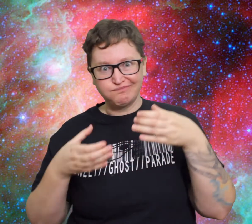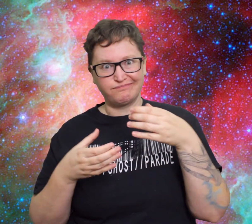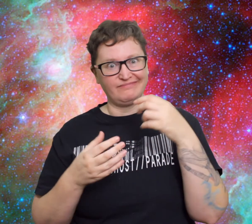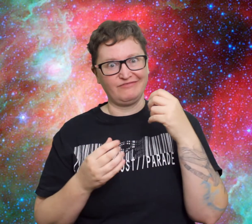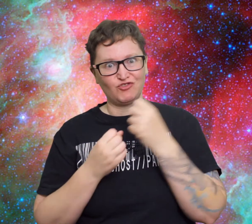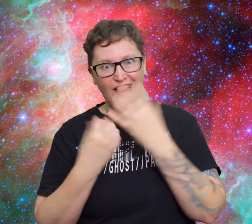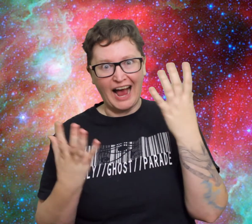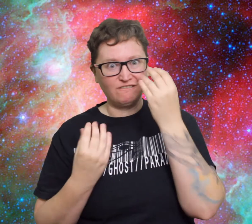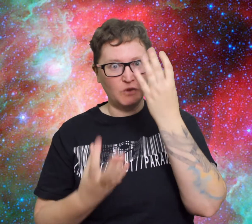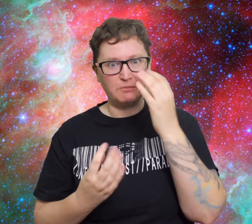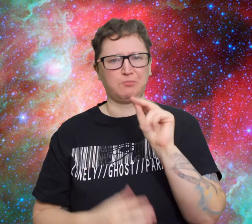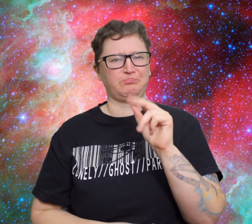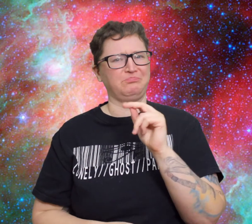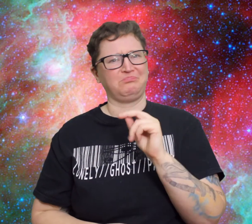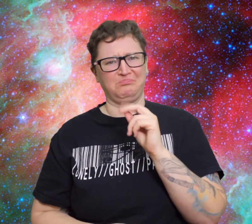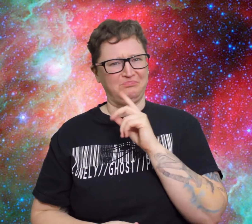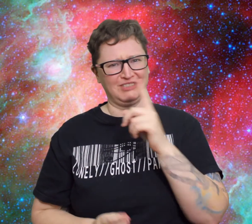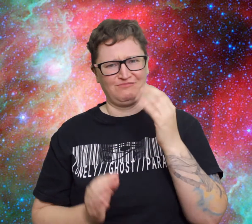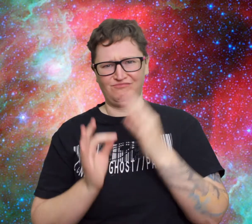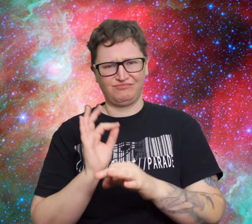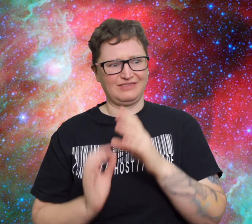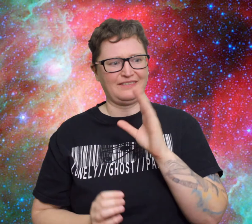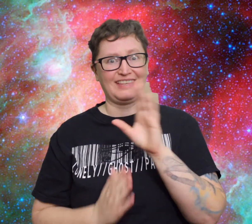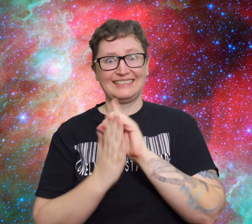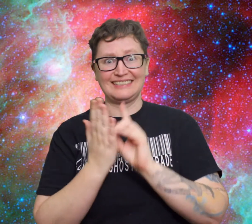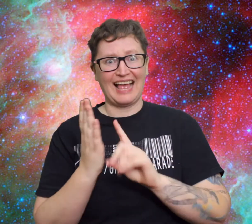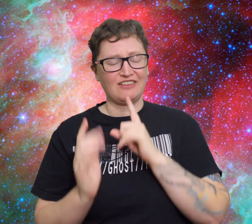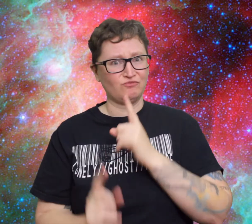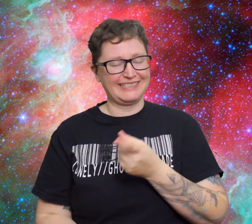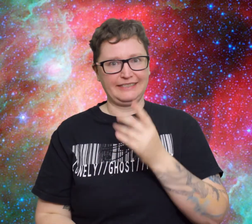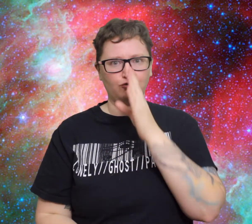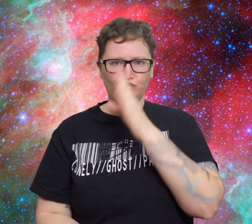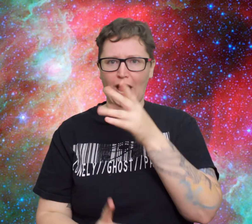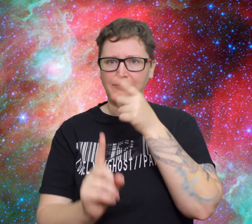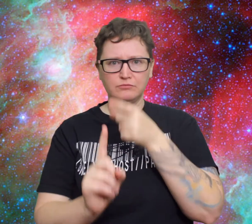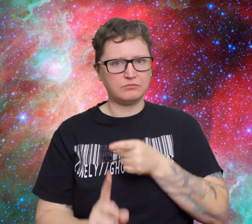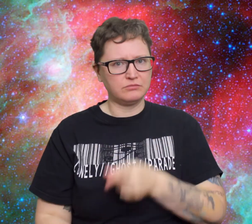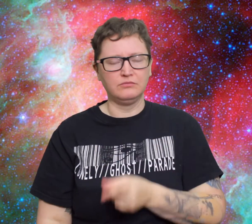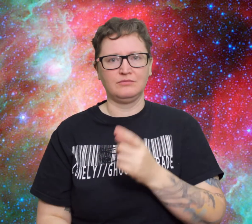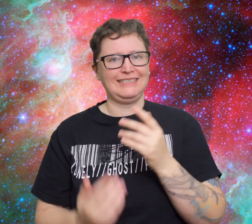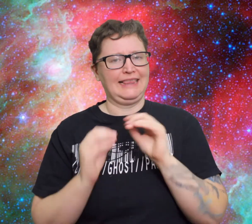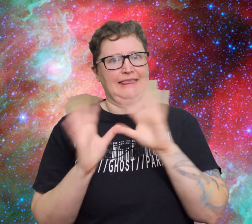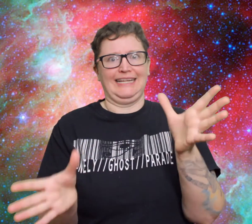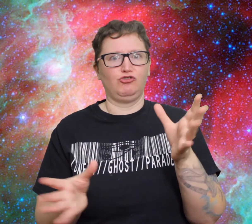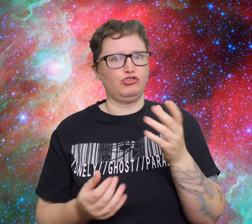or anything too complicated with too much information in it. It's really a simple design, very straightforward,